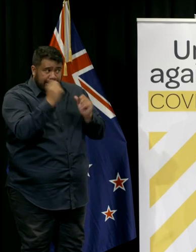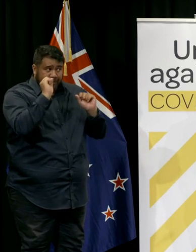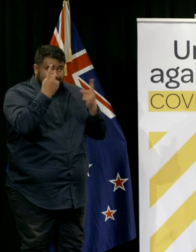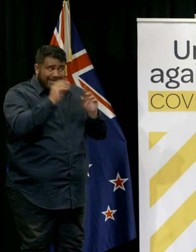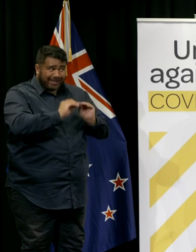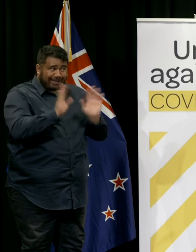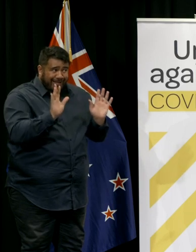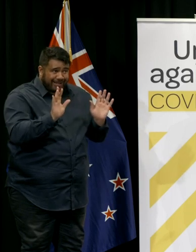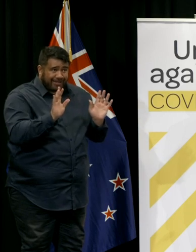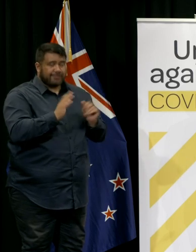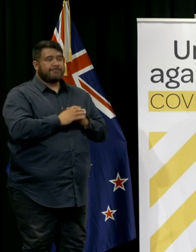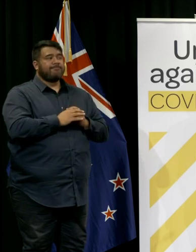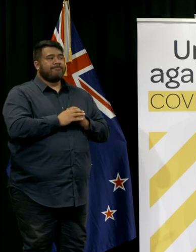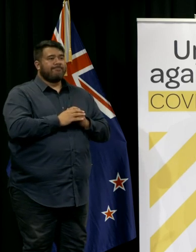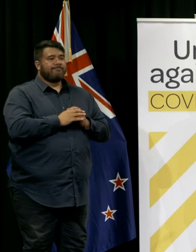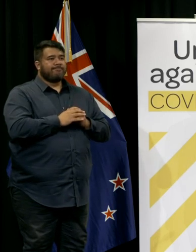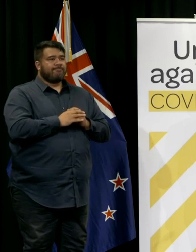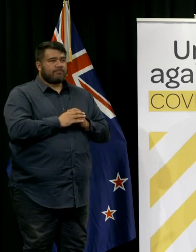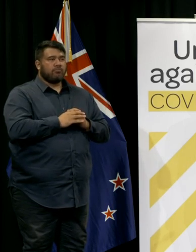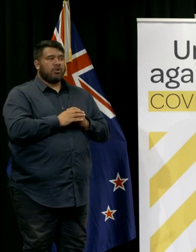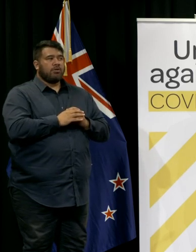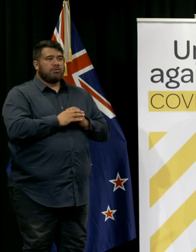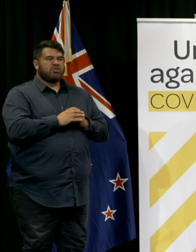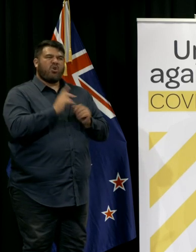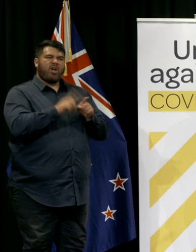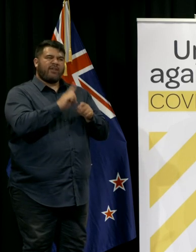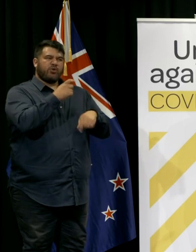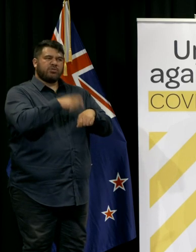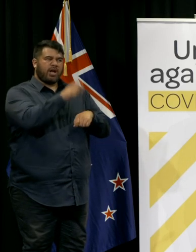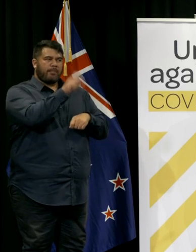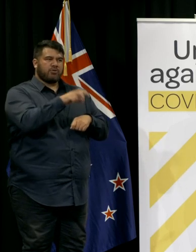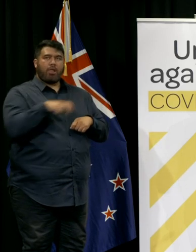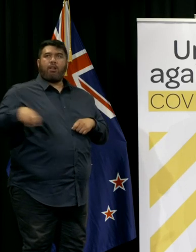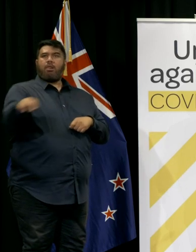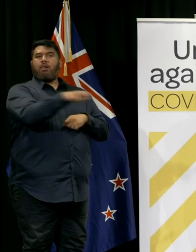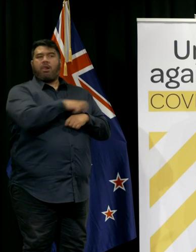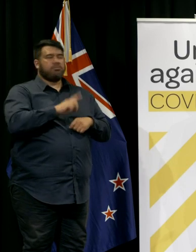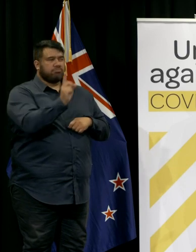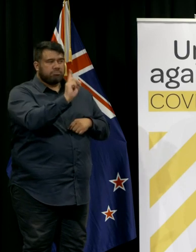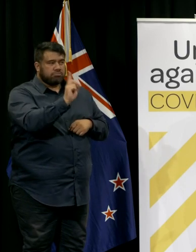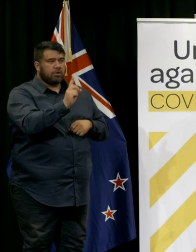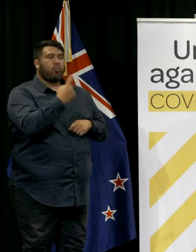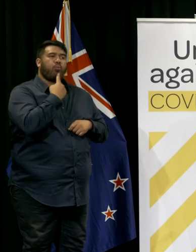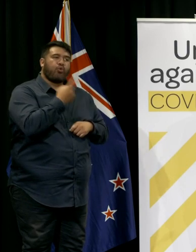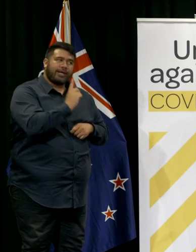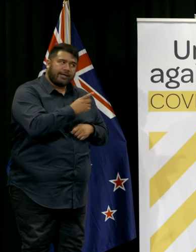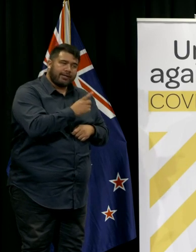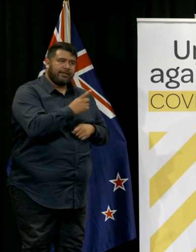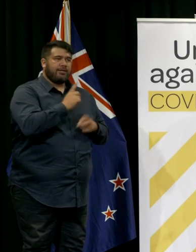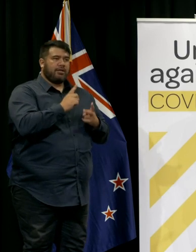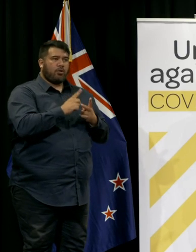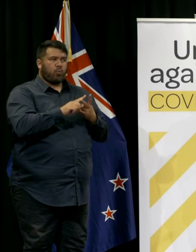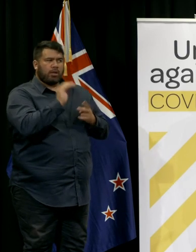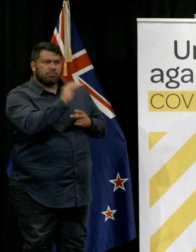We'll take a discretionary approach in the first instance. People will be warned, people will be challenged